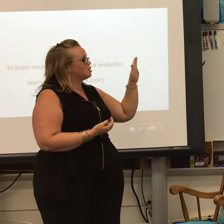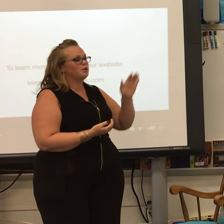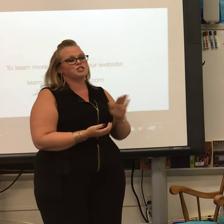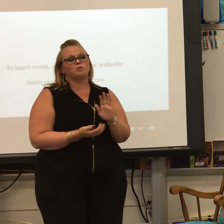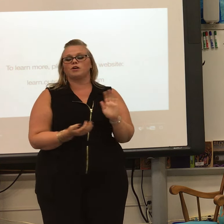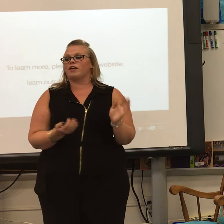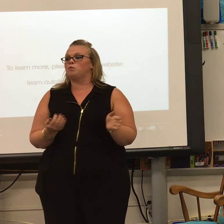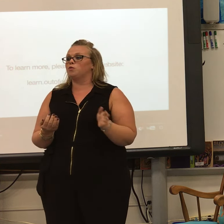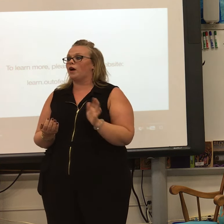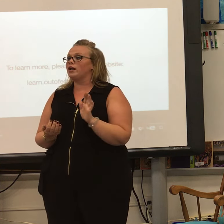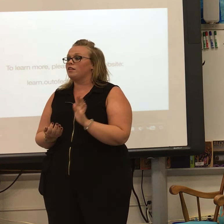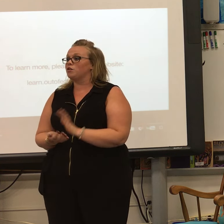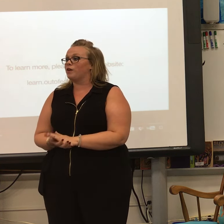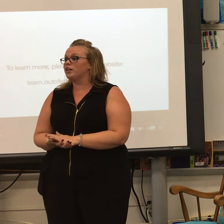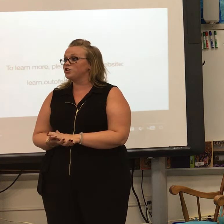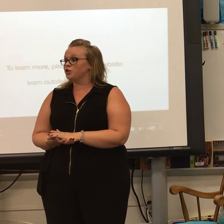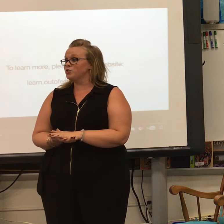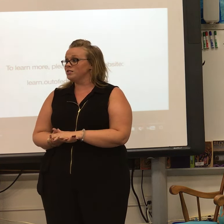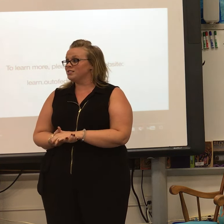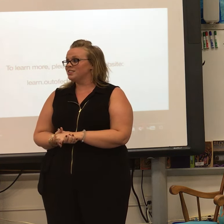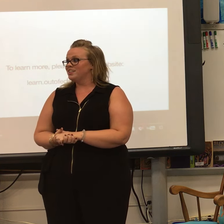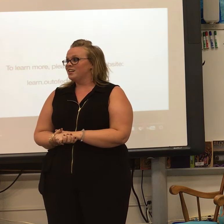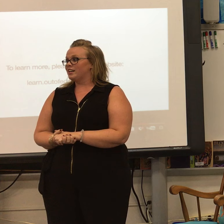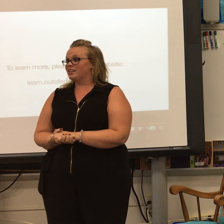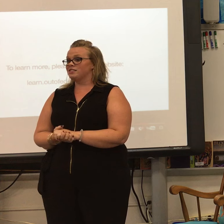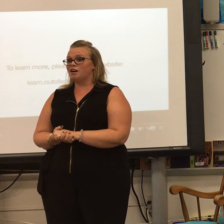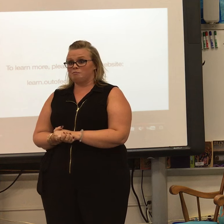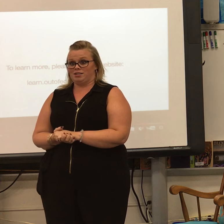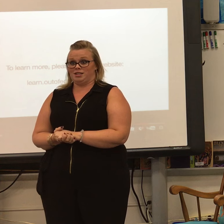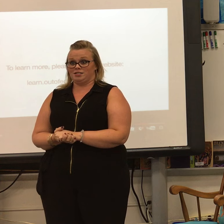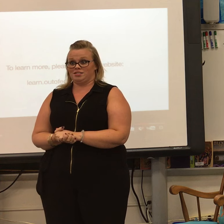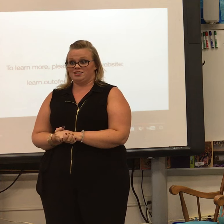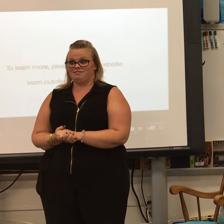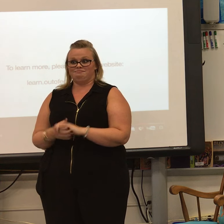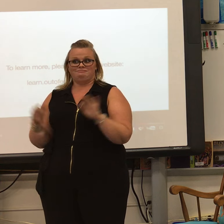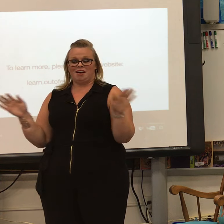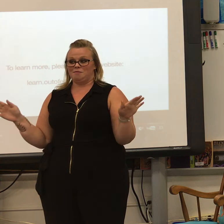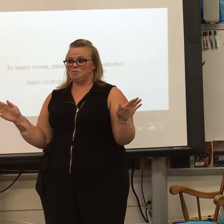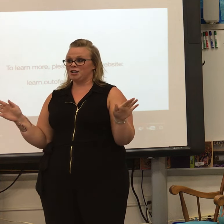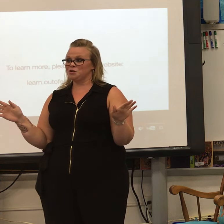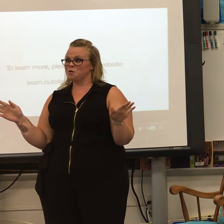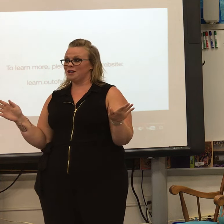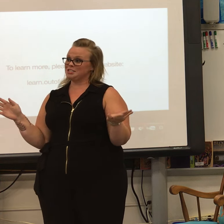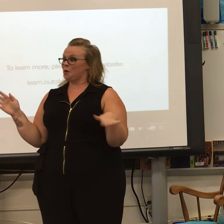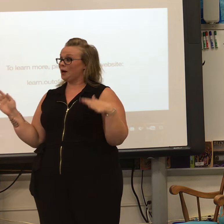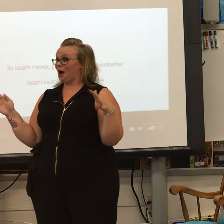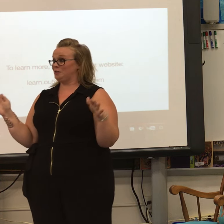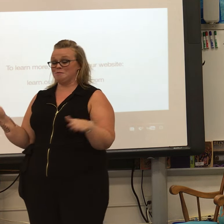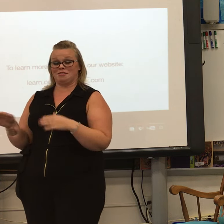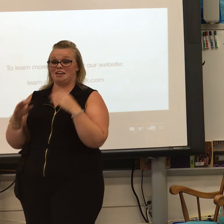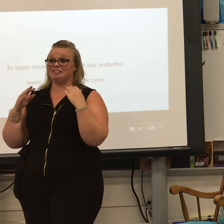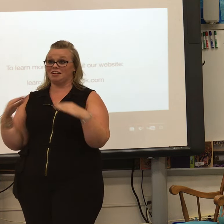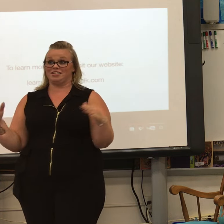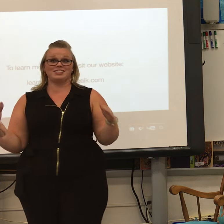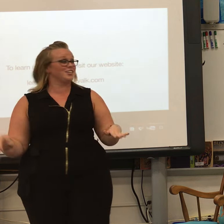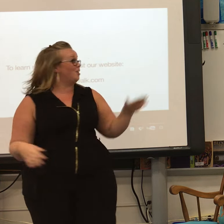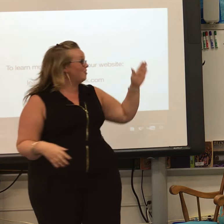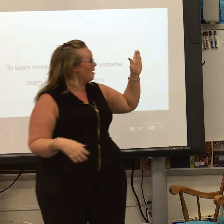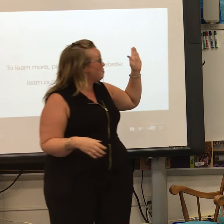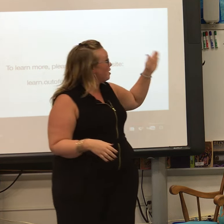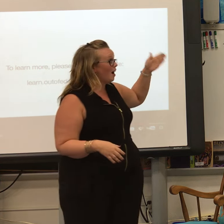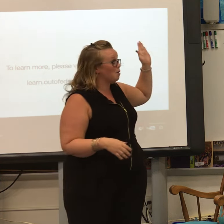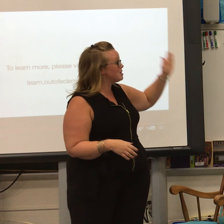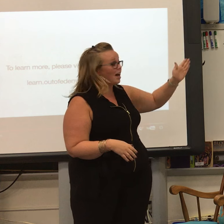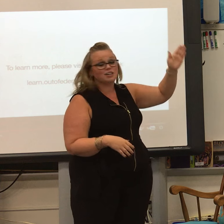a mustache question where they will write in their writing journals. Kids love mustaches. Not sure what's going on with them, but they love it.